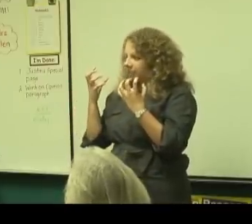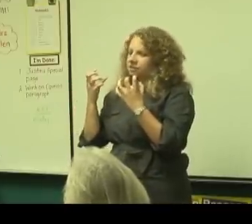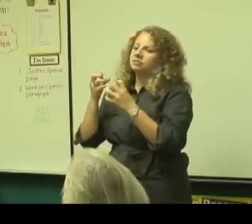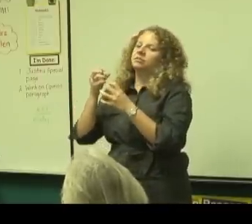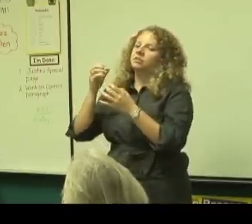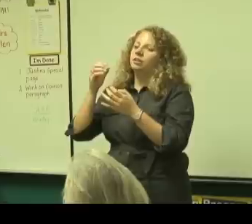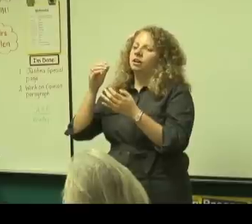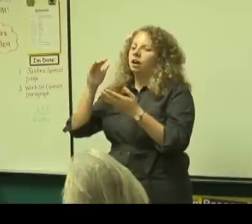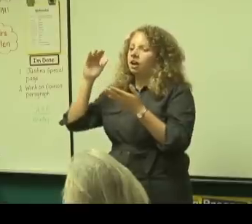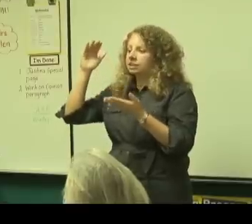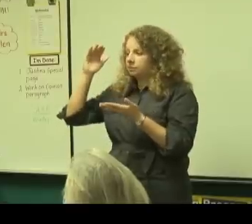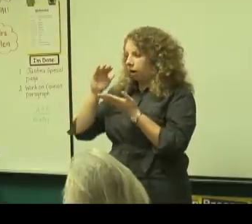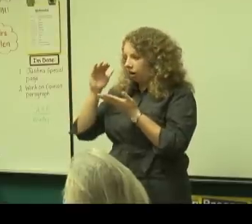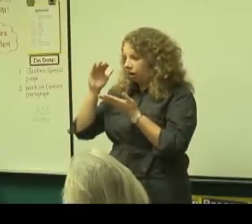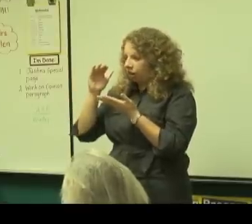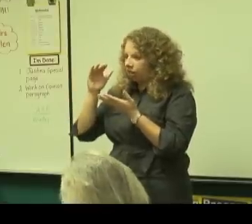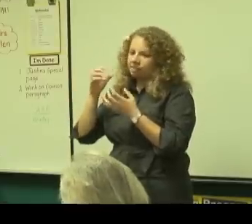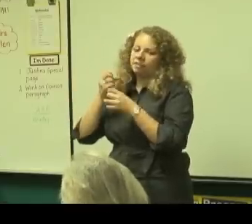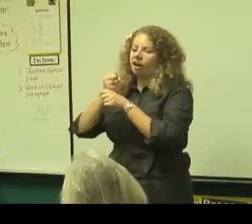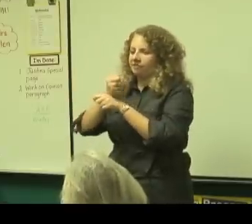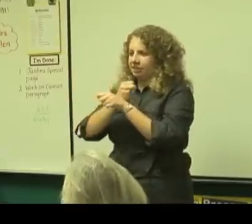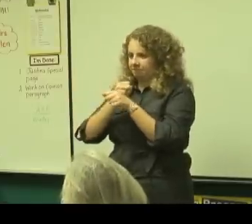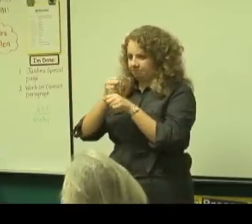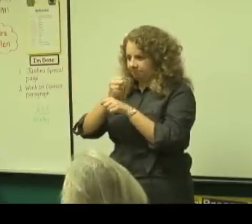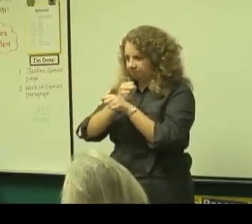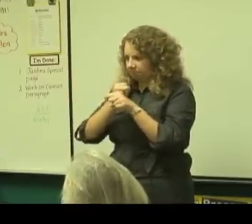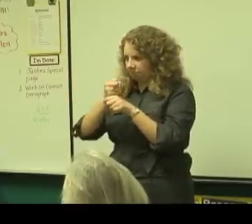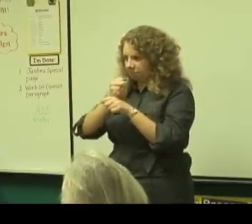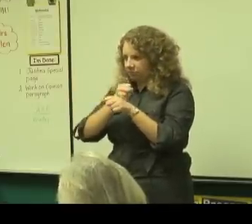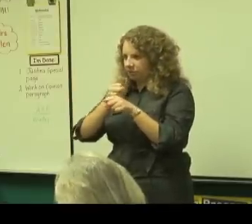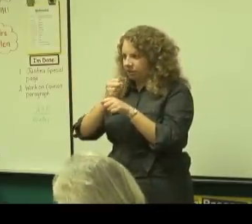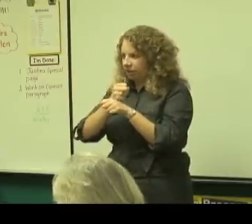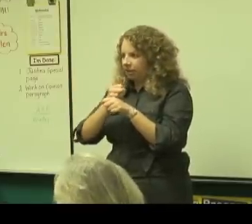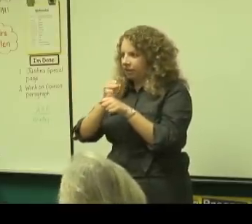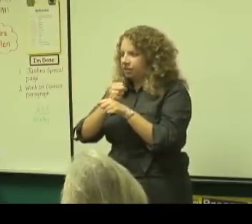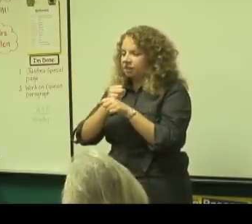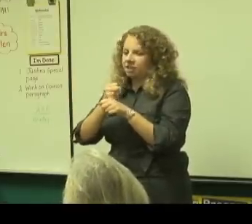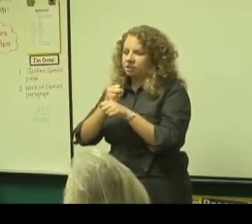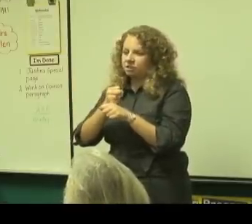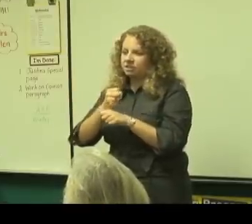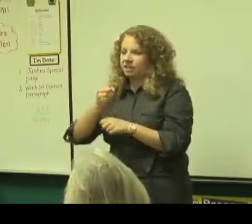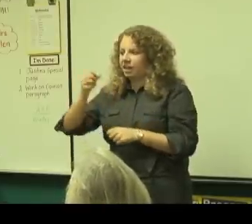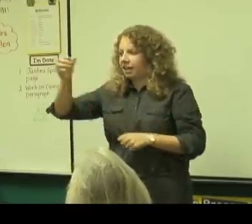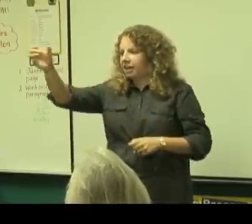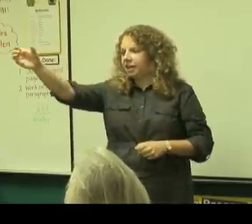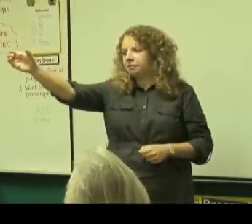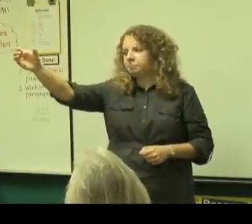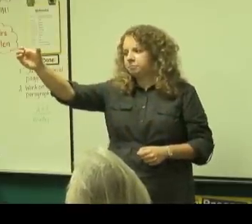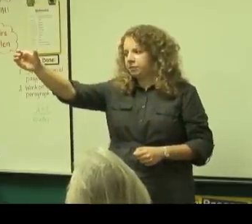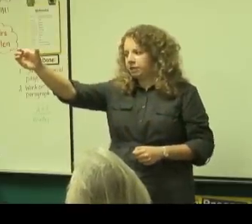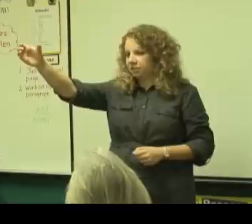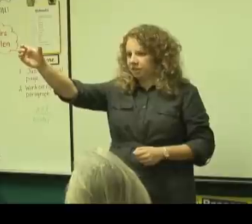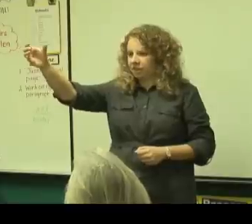want a small coffee. Okay, and you could say, and then like